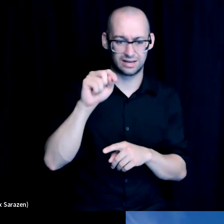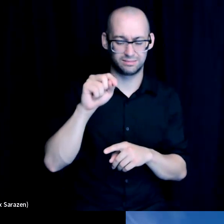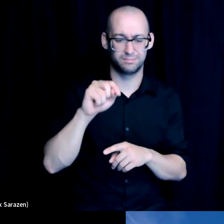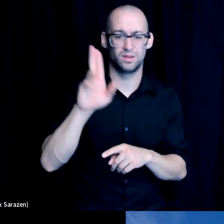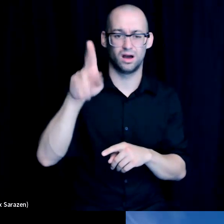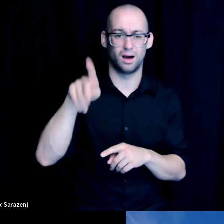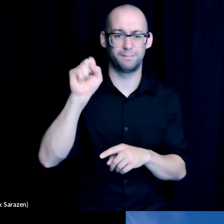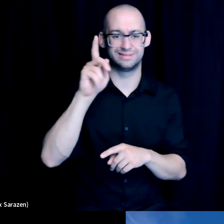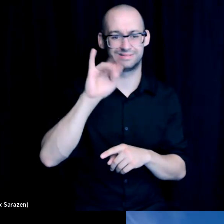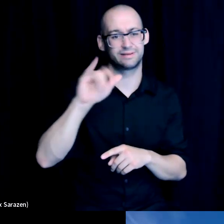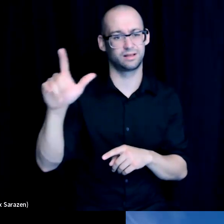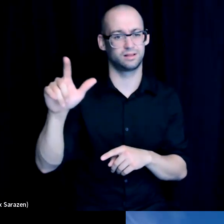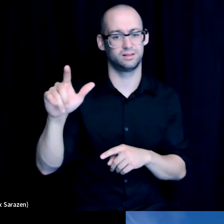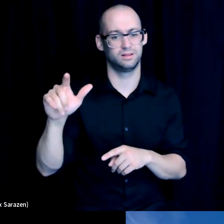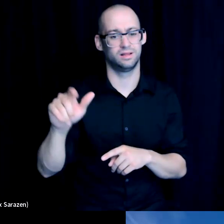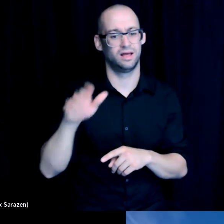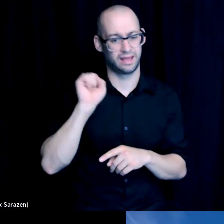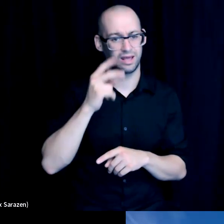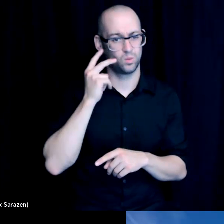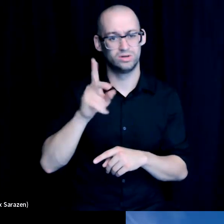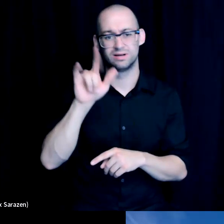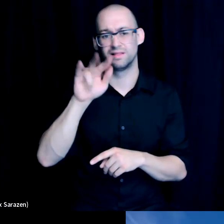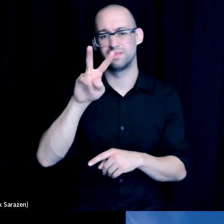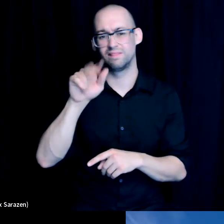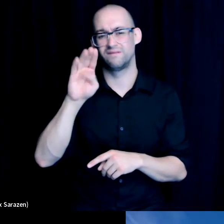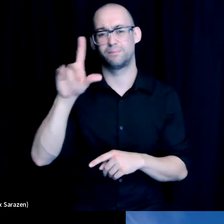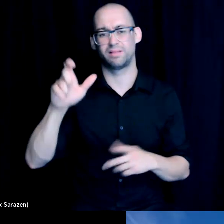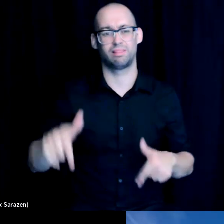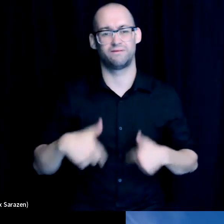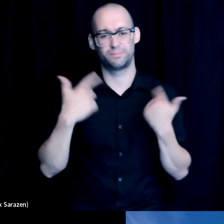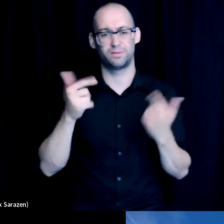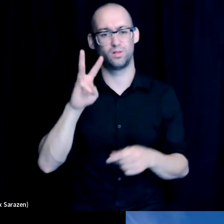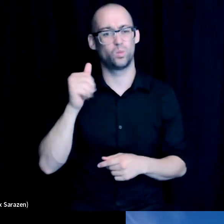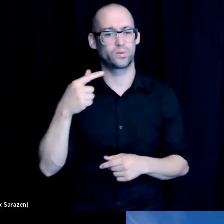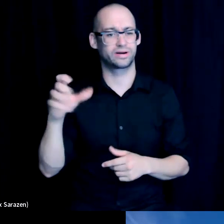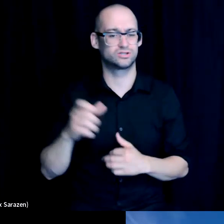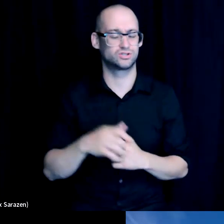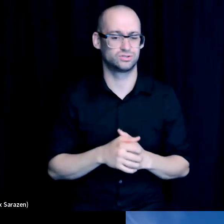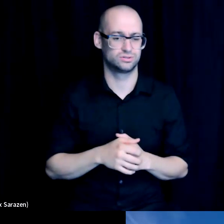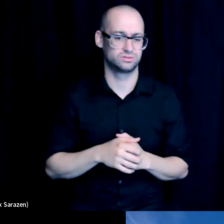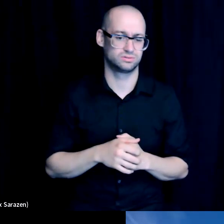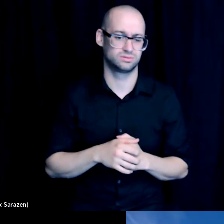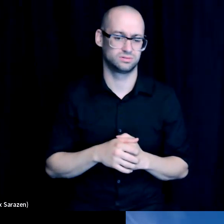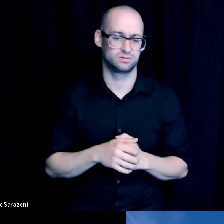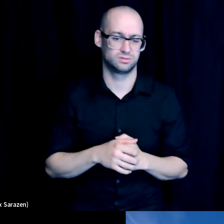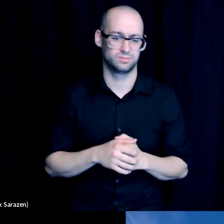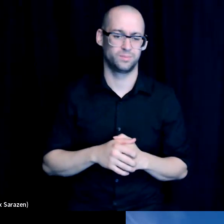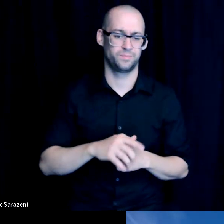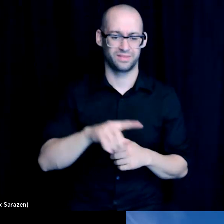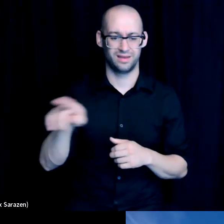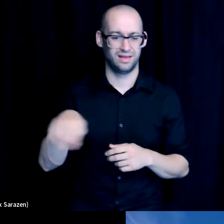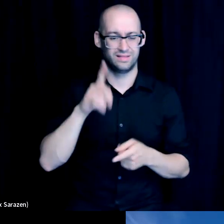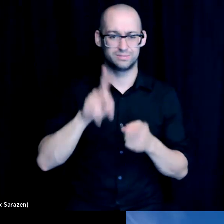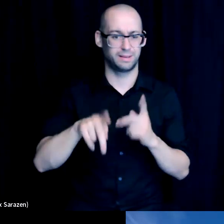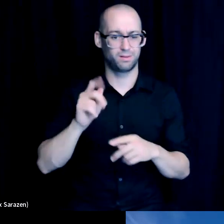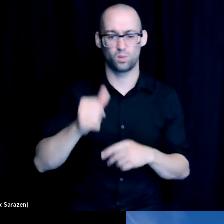incarcerated people so that they can walk into livable wage careers, right? The people that graduate from our program won't start at anything less than $60,000